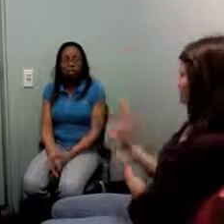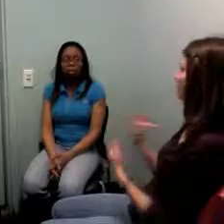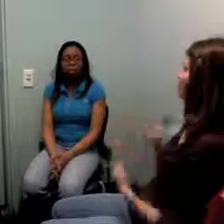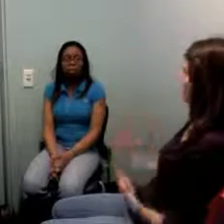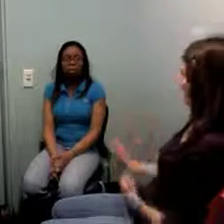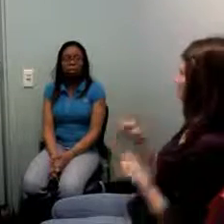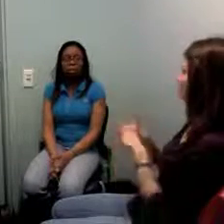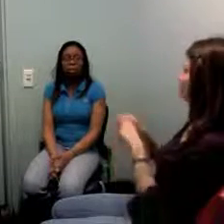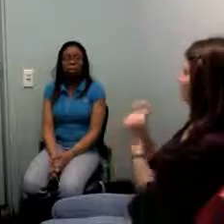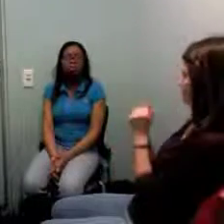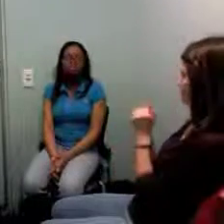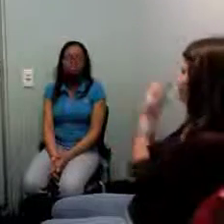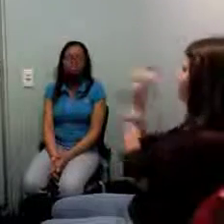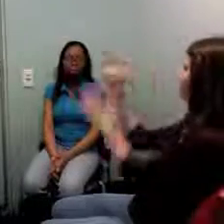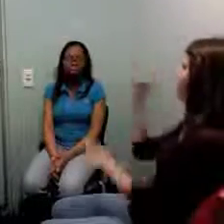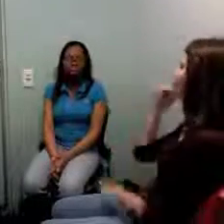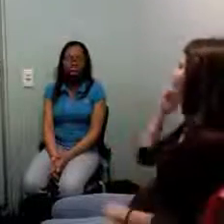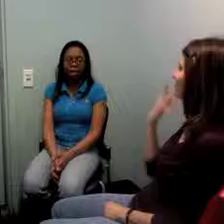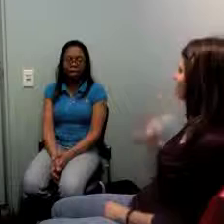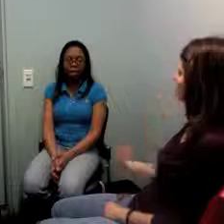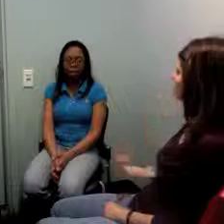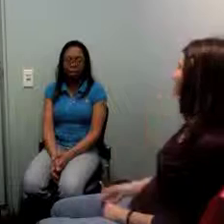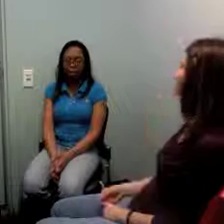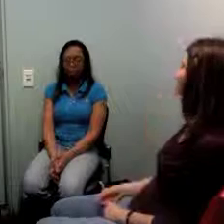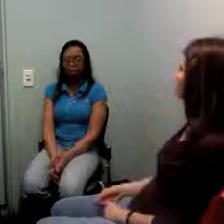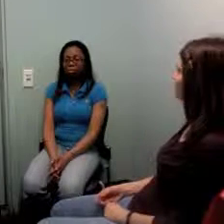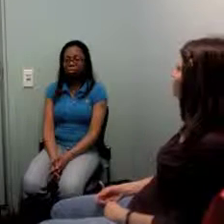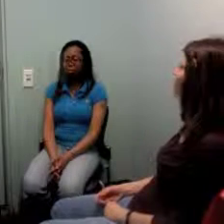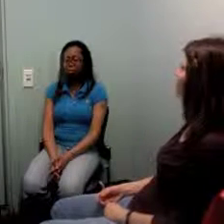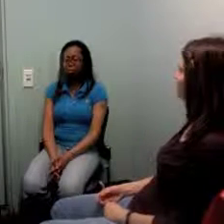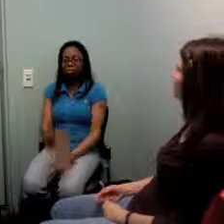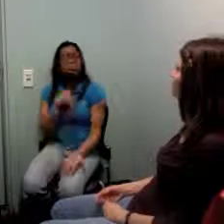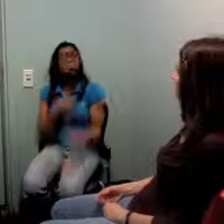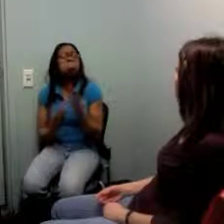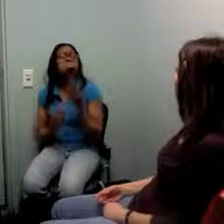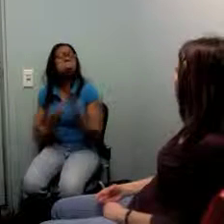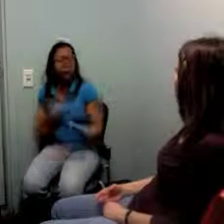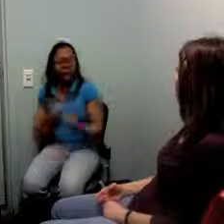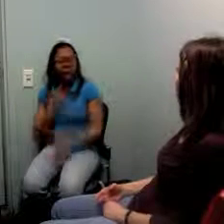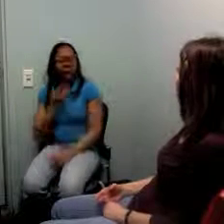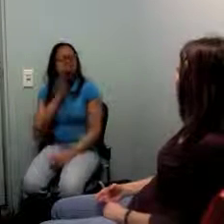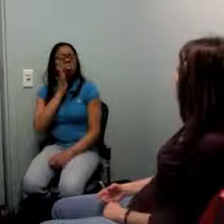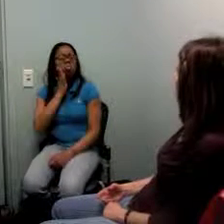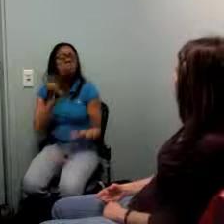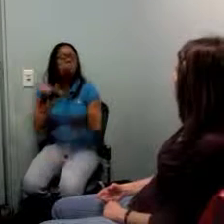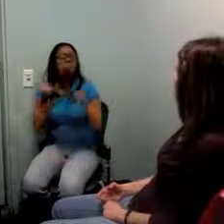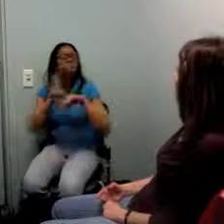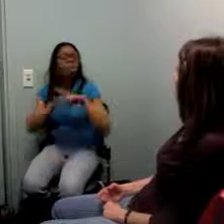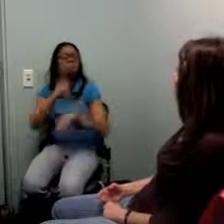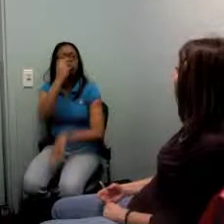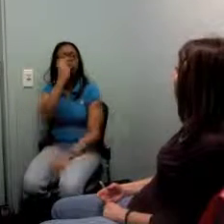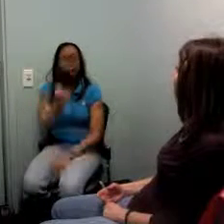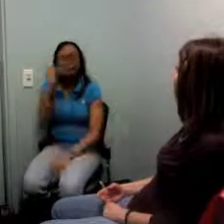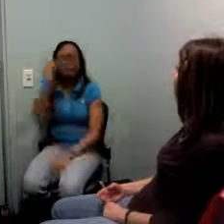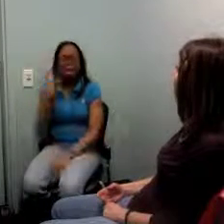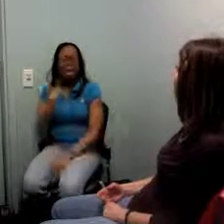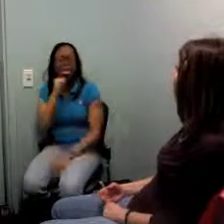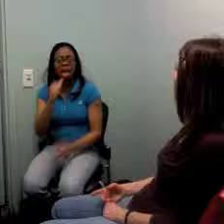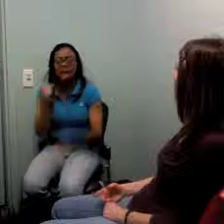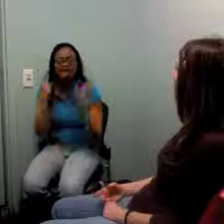on Tuesday and Wednesdays, we tend to ride the train together home. You know what, I'll have to do that on a Tuesday and Wednesday and just not drive and just stay here till